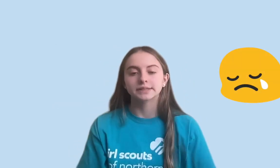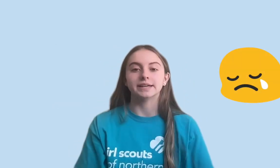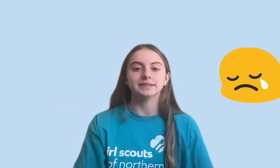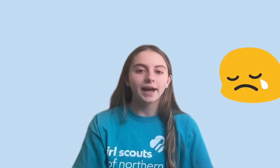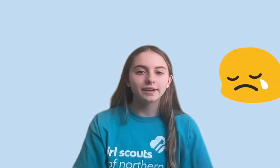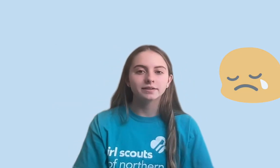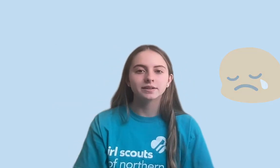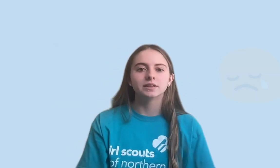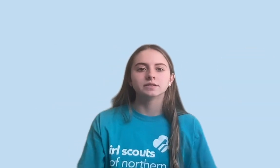that's sad.